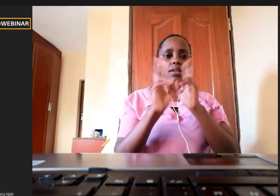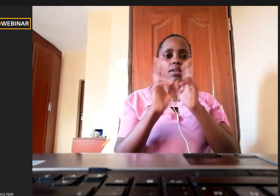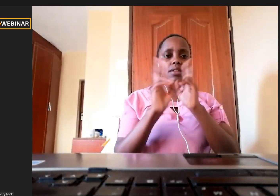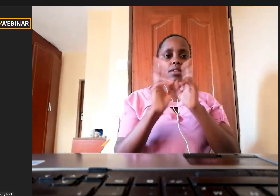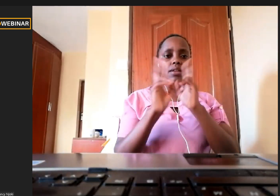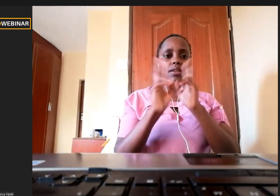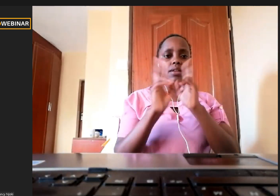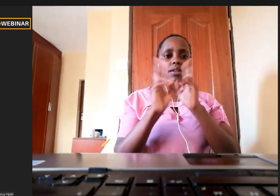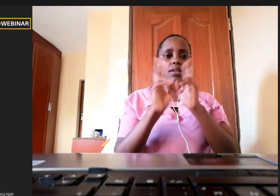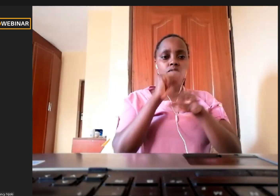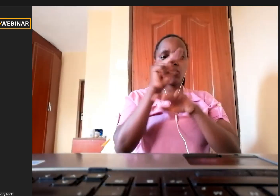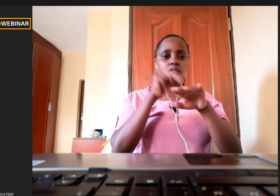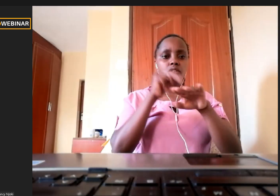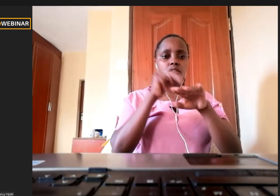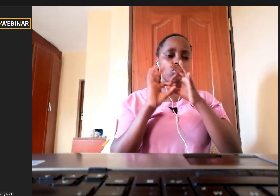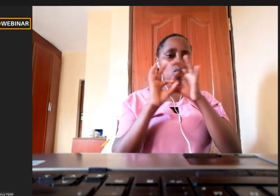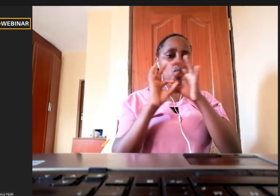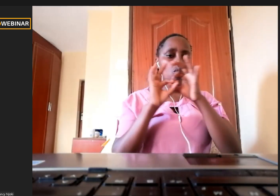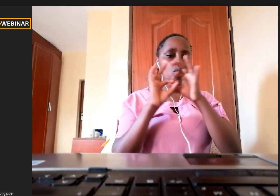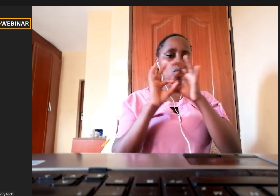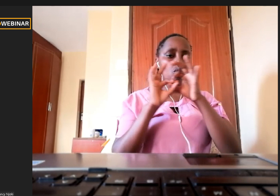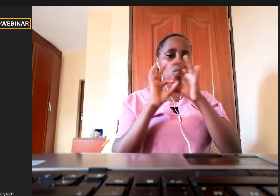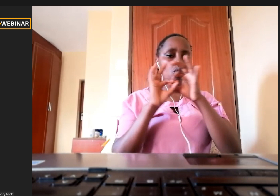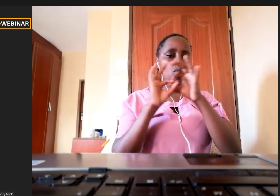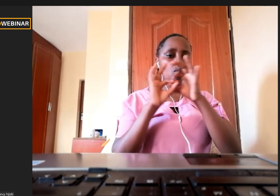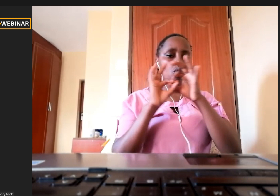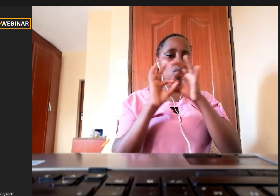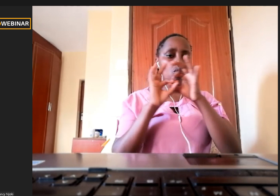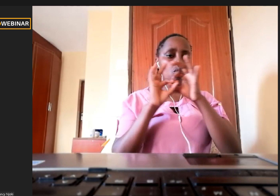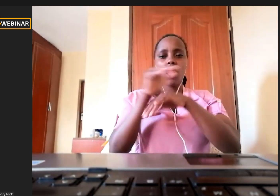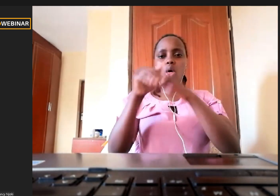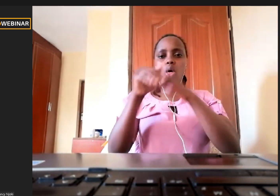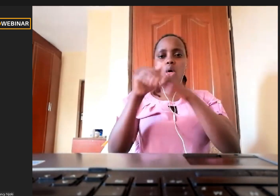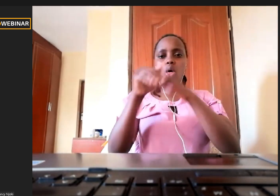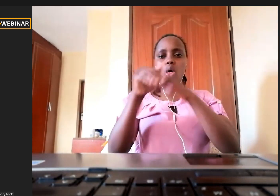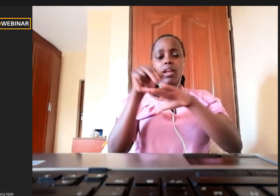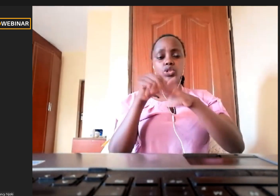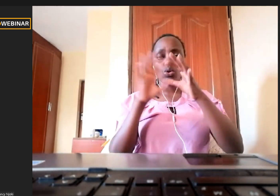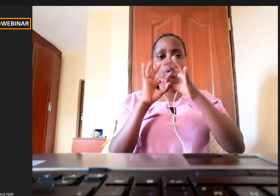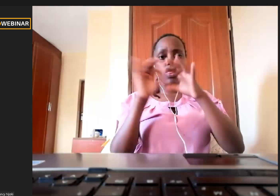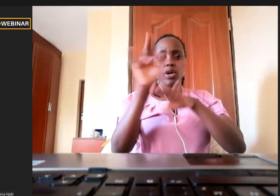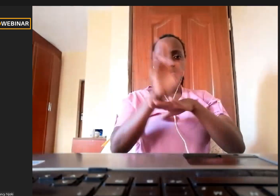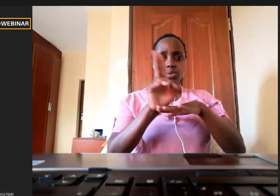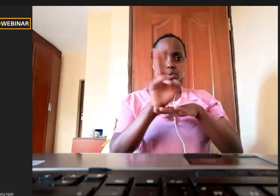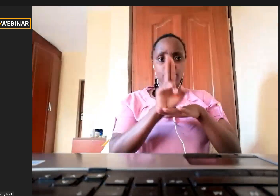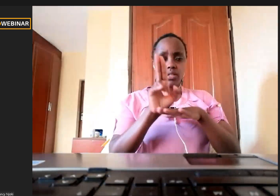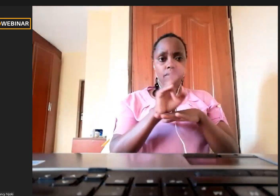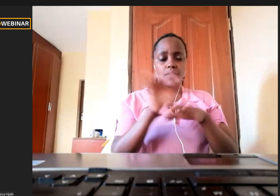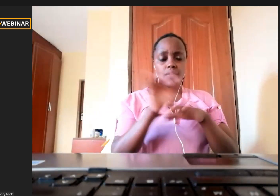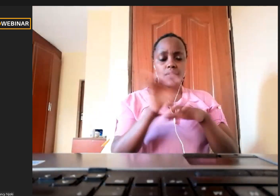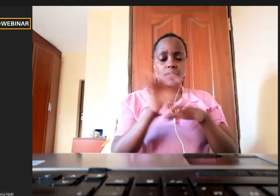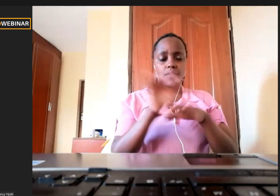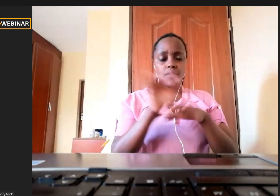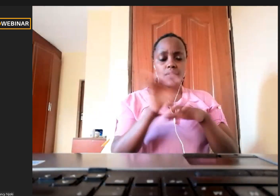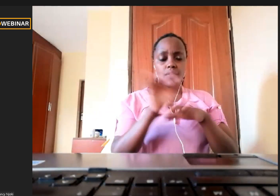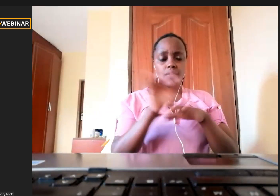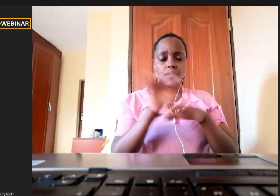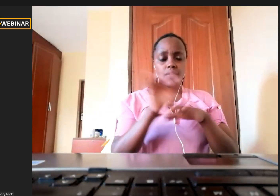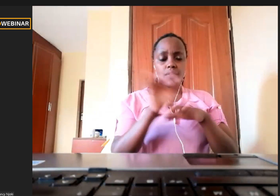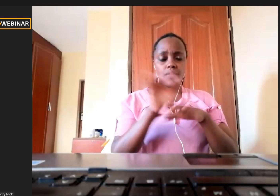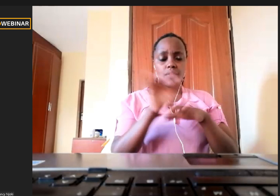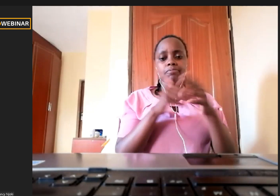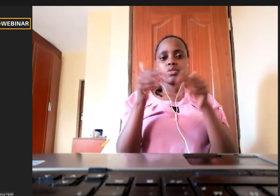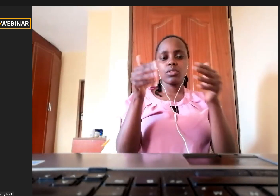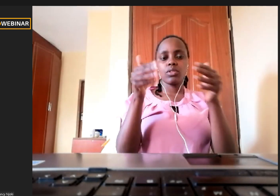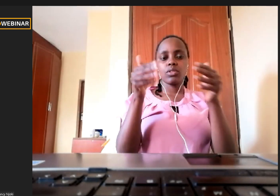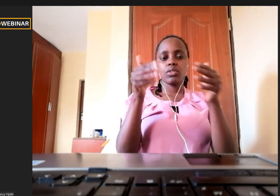reports from national coalitions, and we reach out to those national coalitions using the regional CSO networks that are